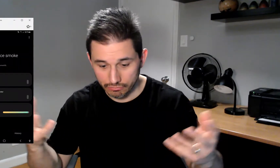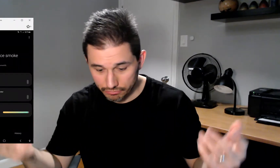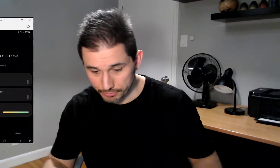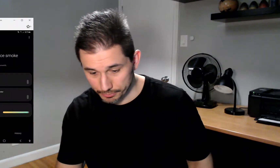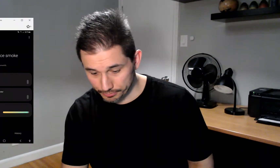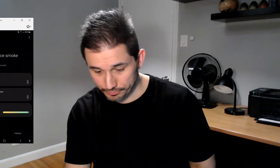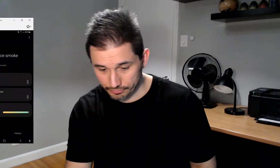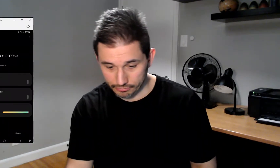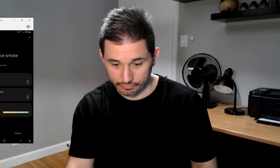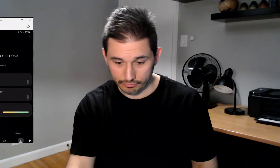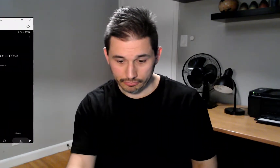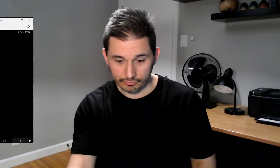battery.